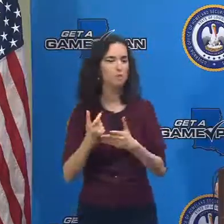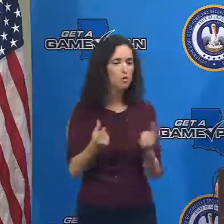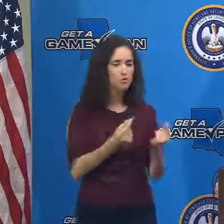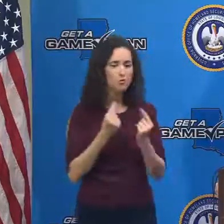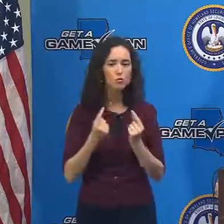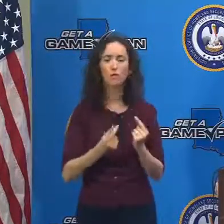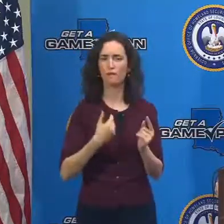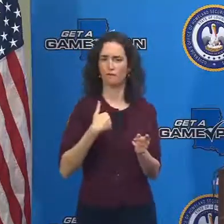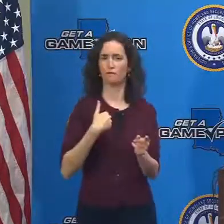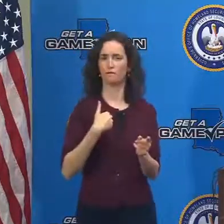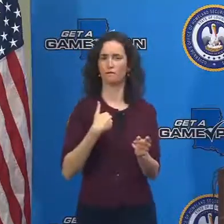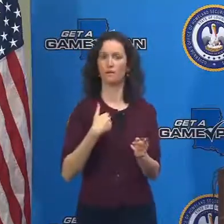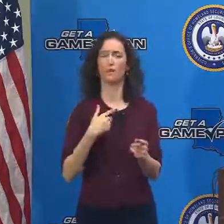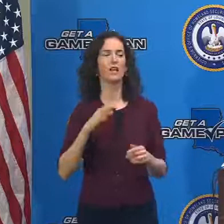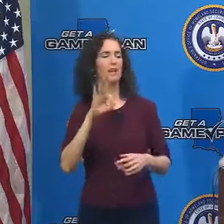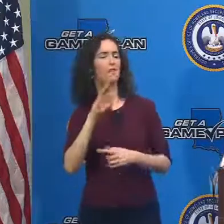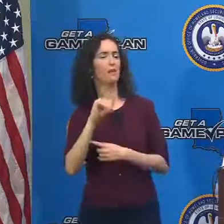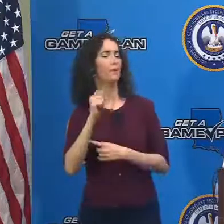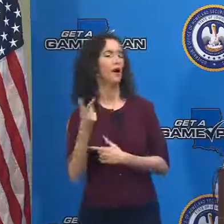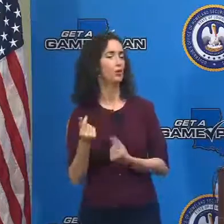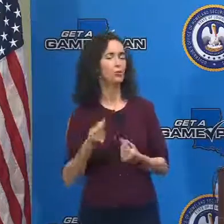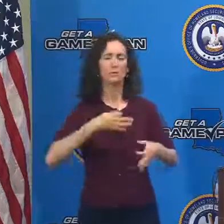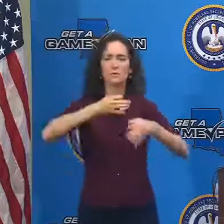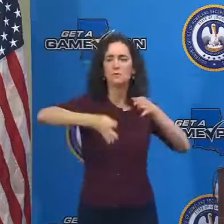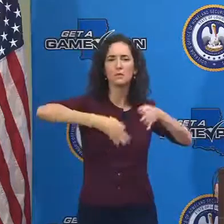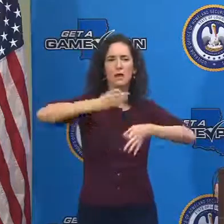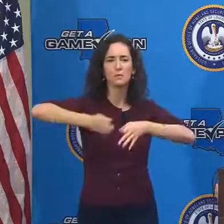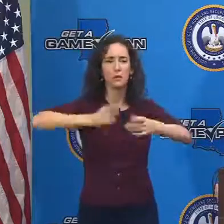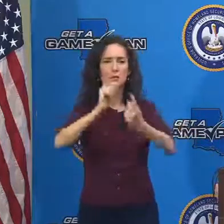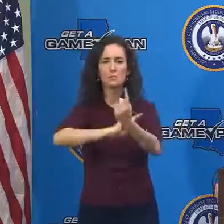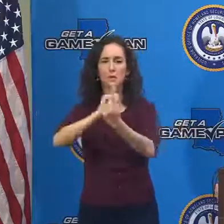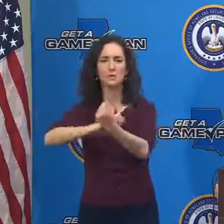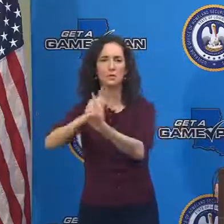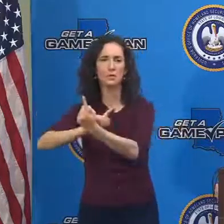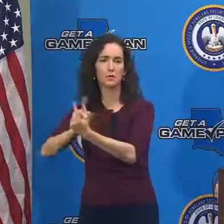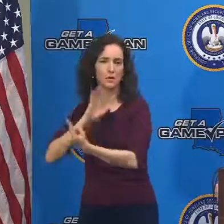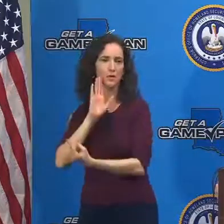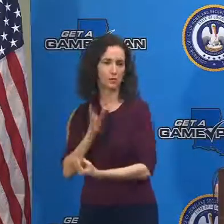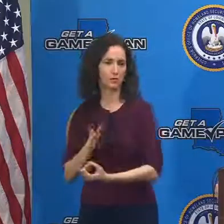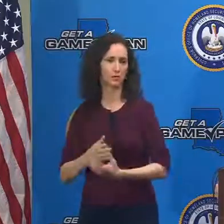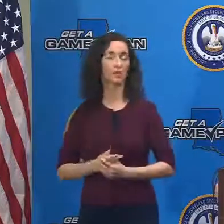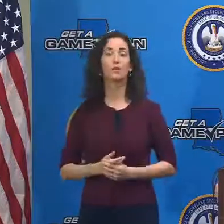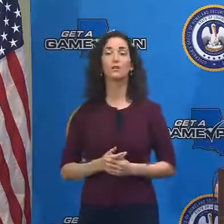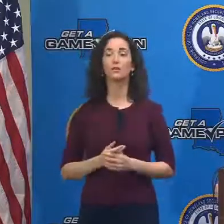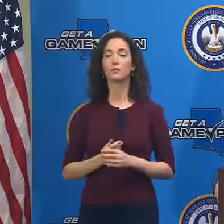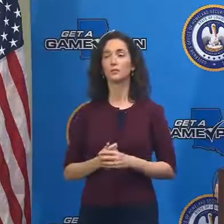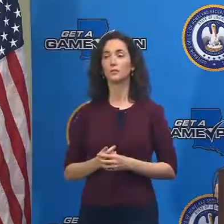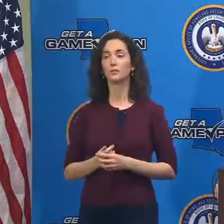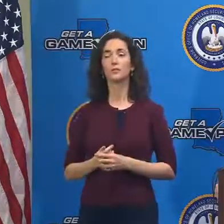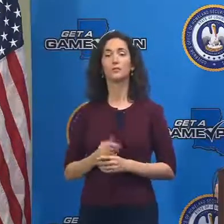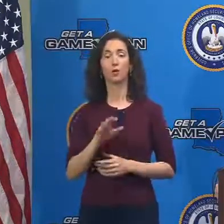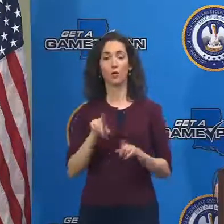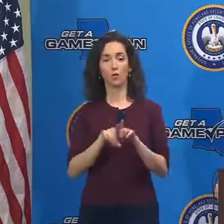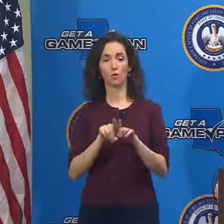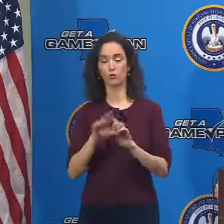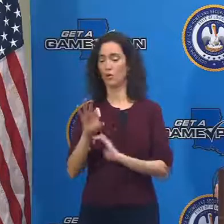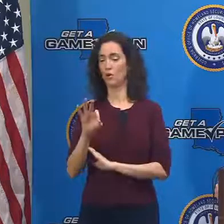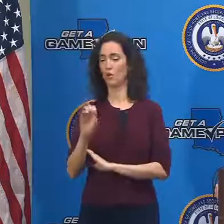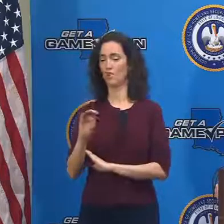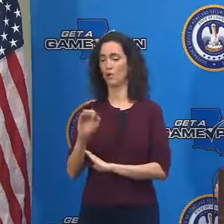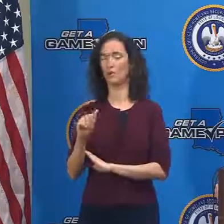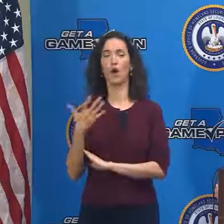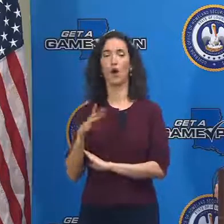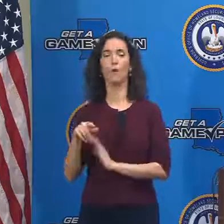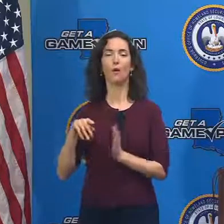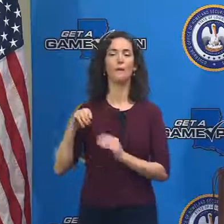has available. And we'll continue to grow that program as we get people in the area. FEMA has also paid National